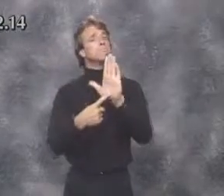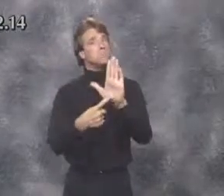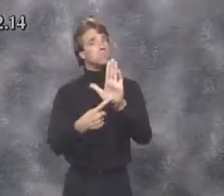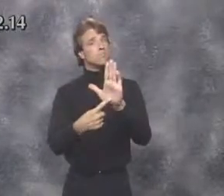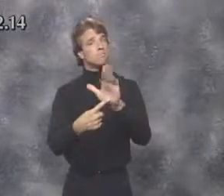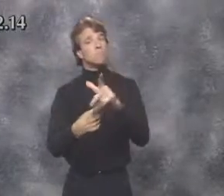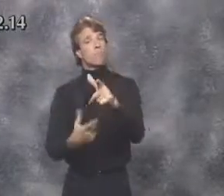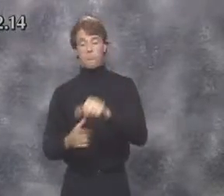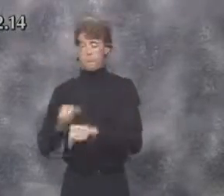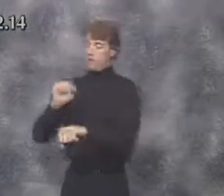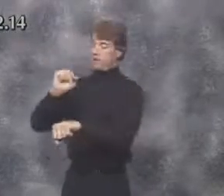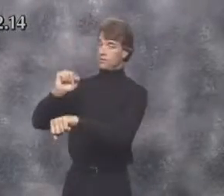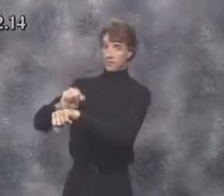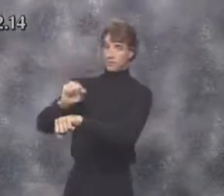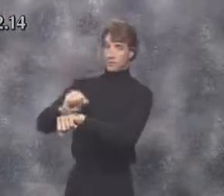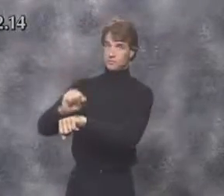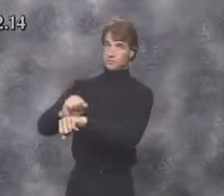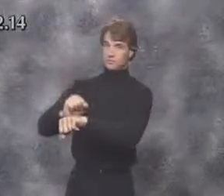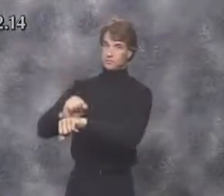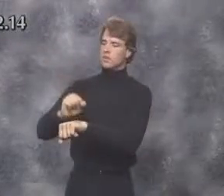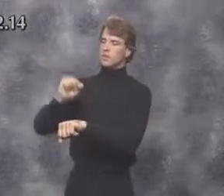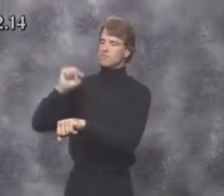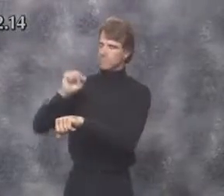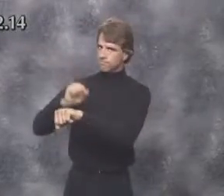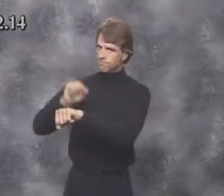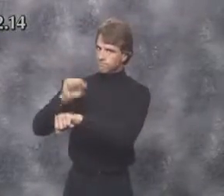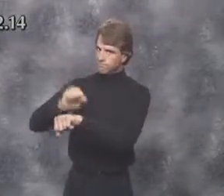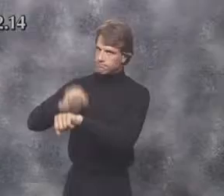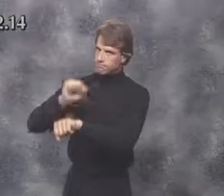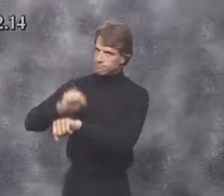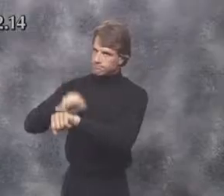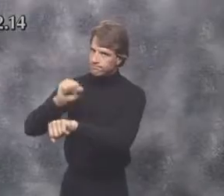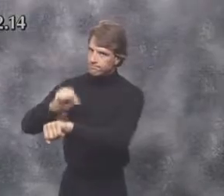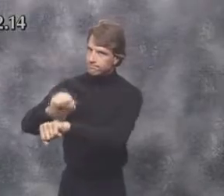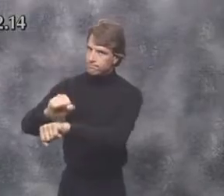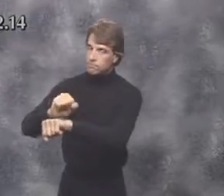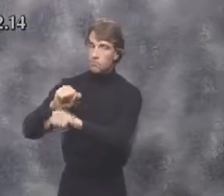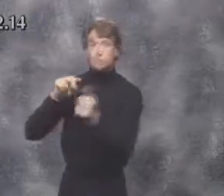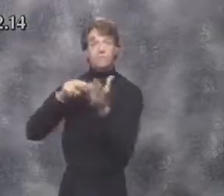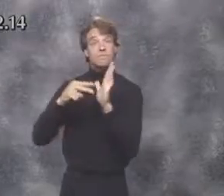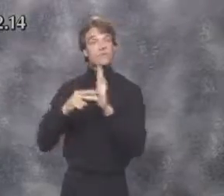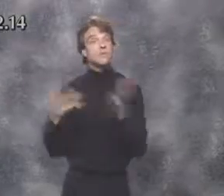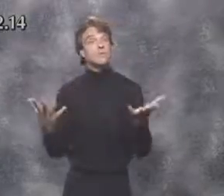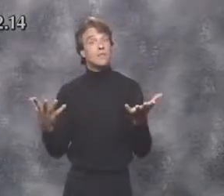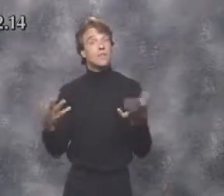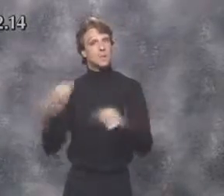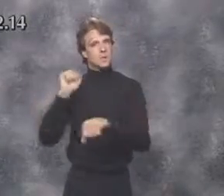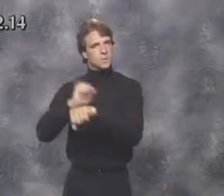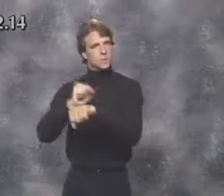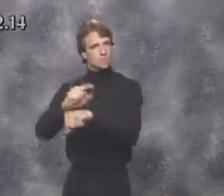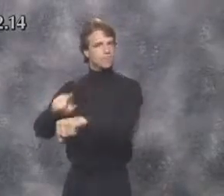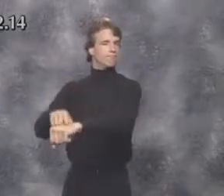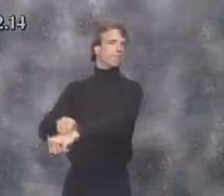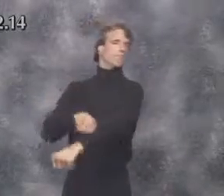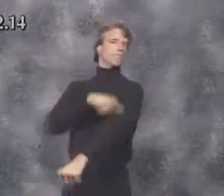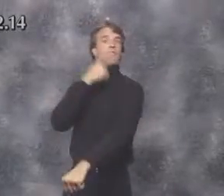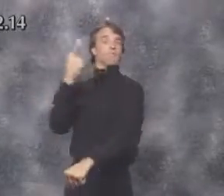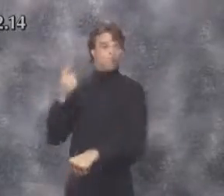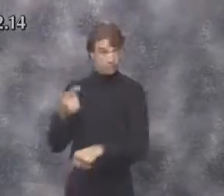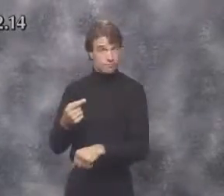For example, this is a sign for work. If you repeat it, it means I worked for a long